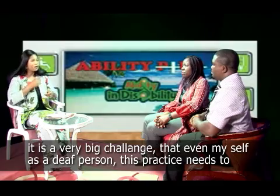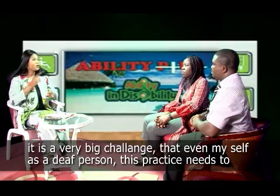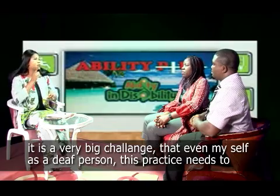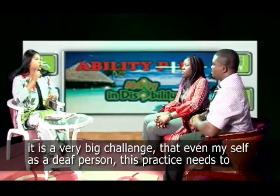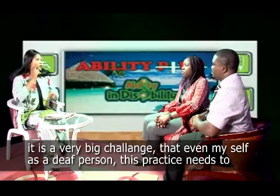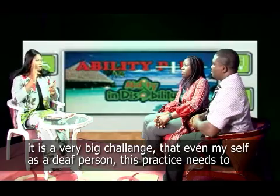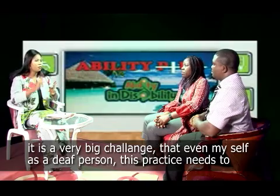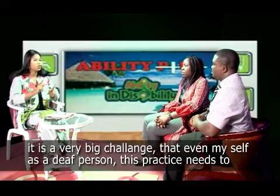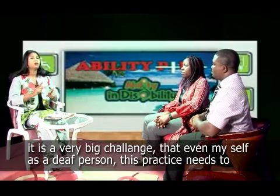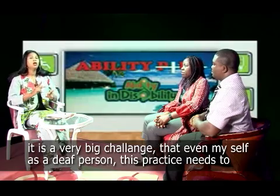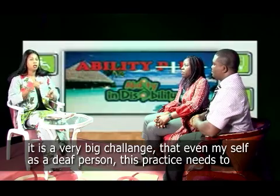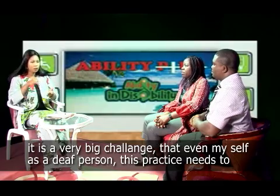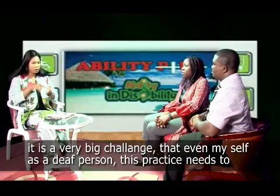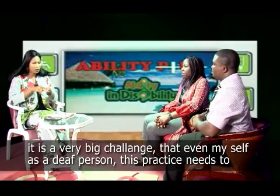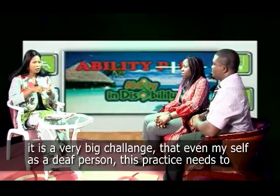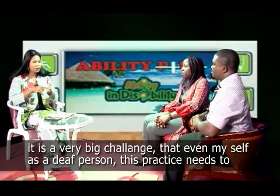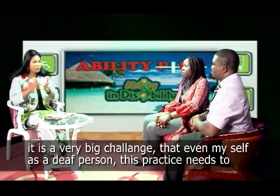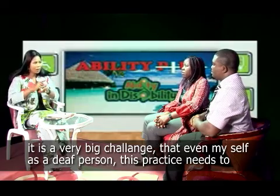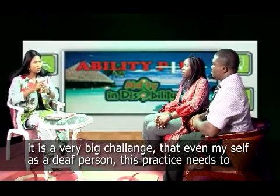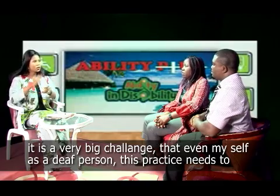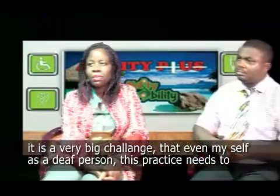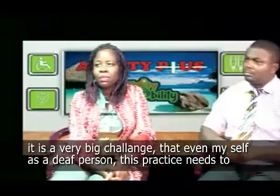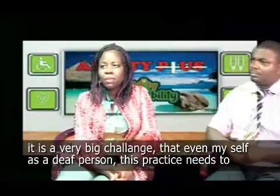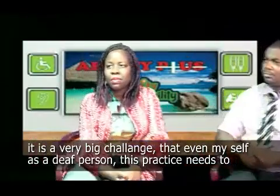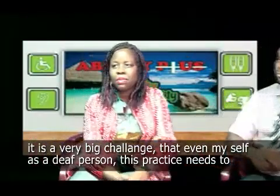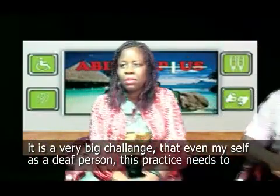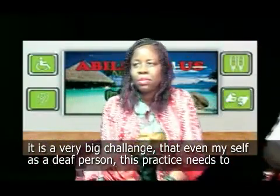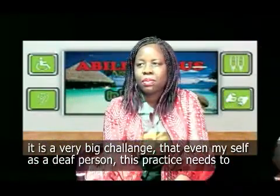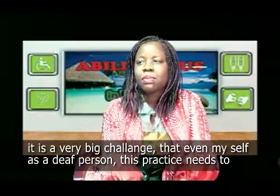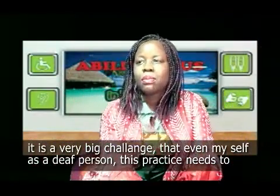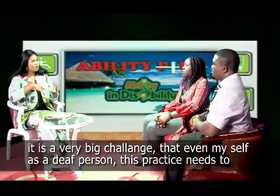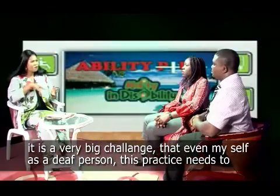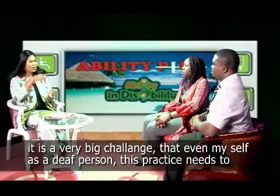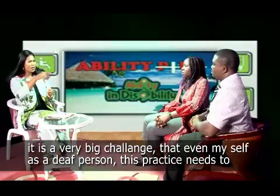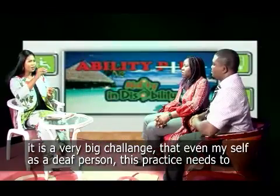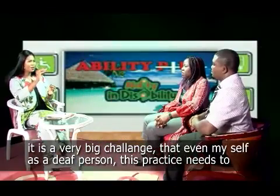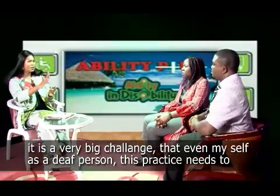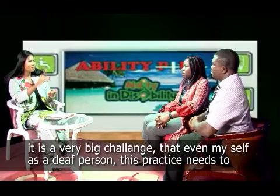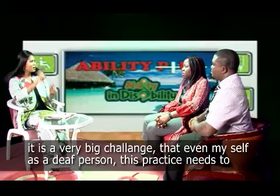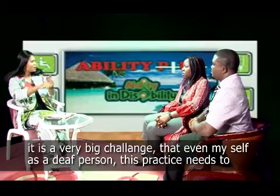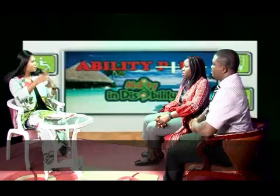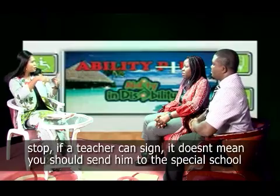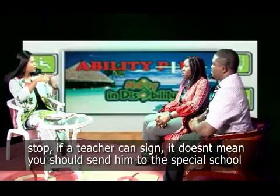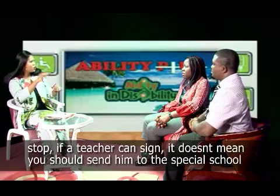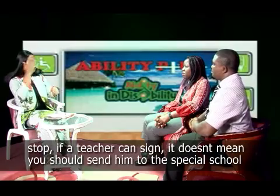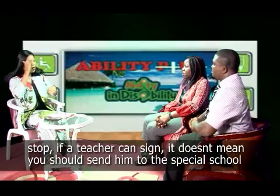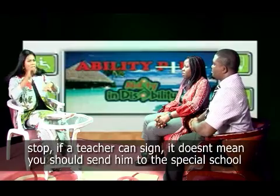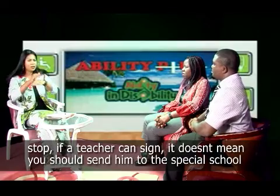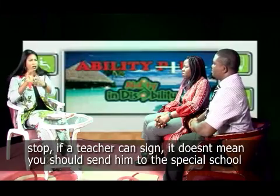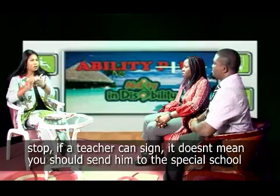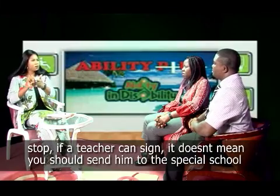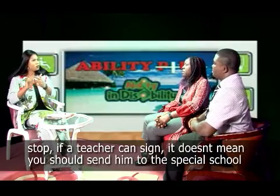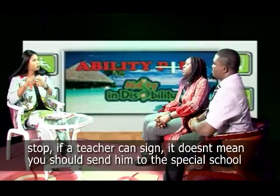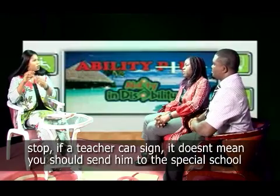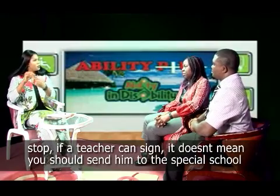that even myself as a deaf person, this practice needs to stop. If a teacher can